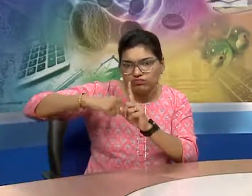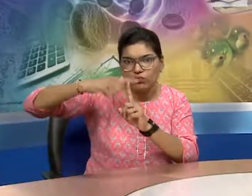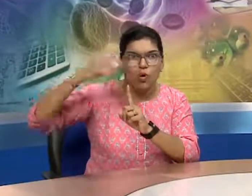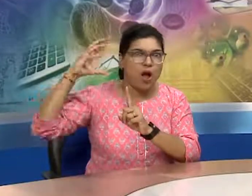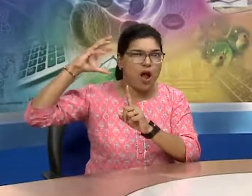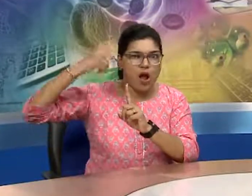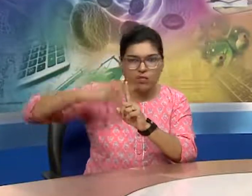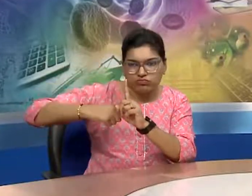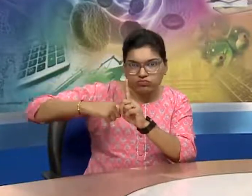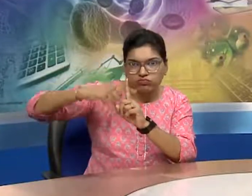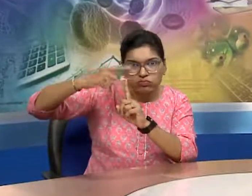temperature.